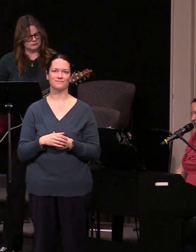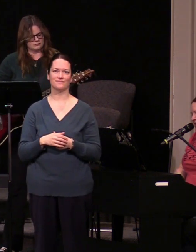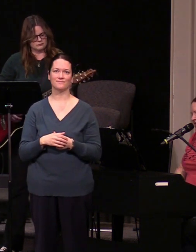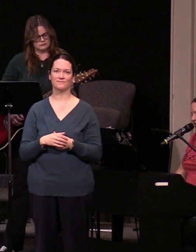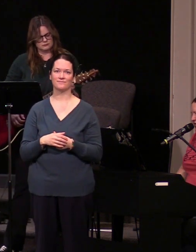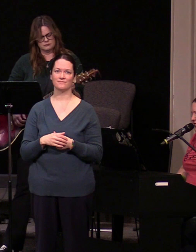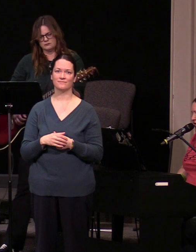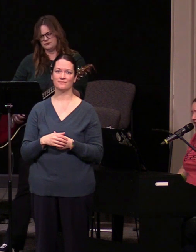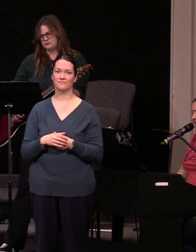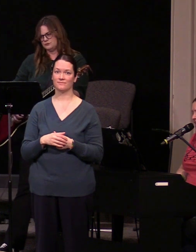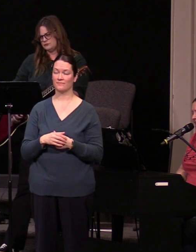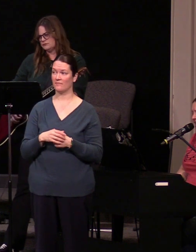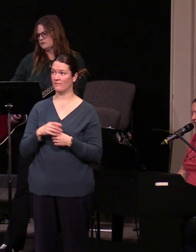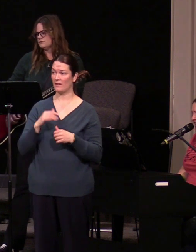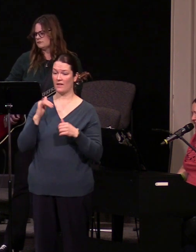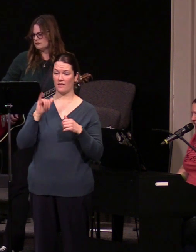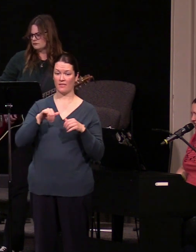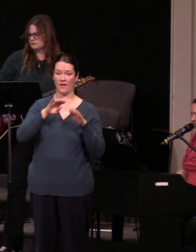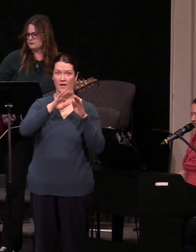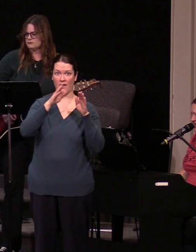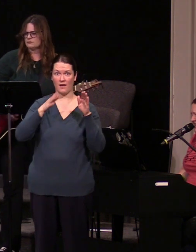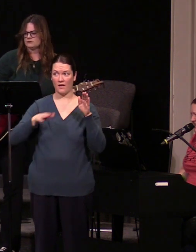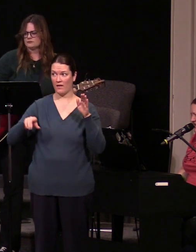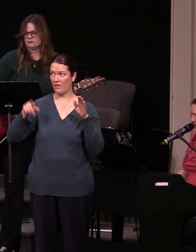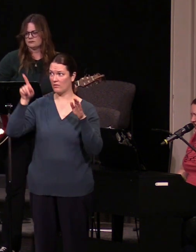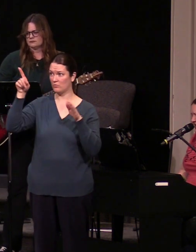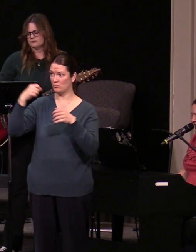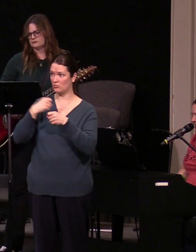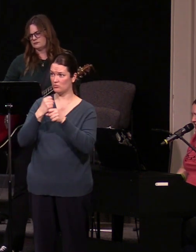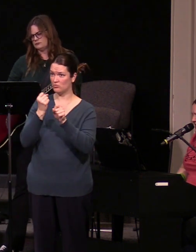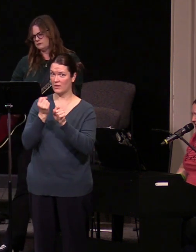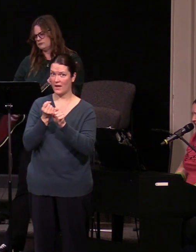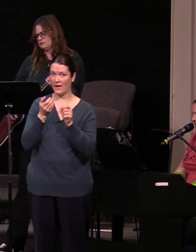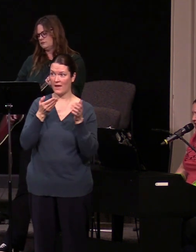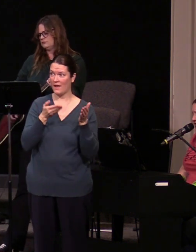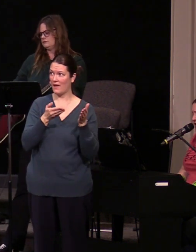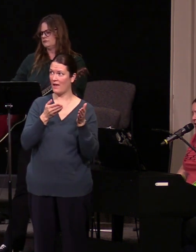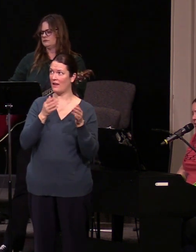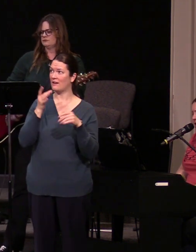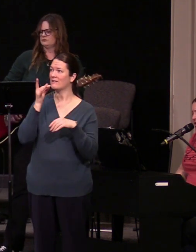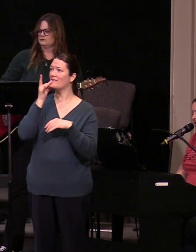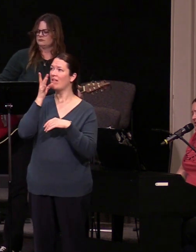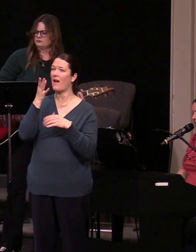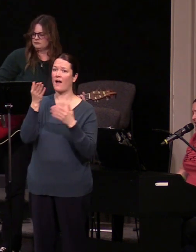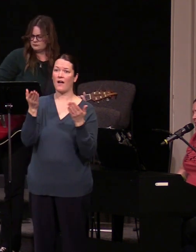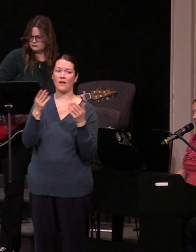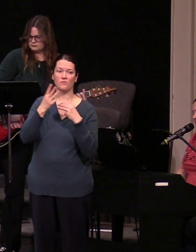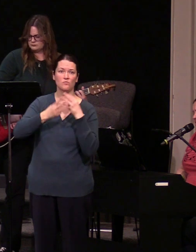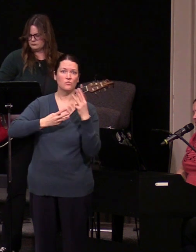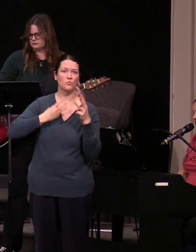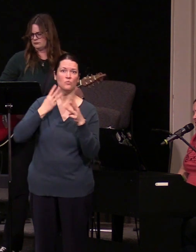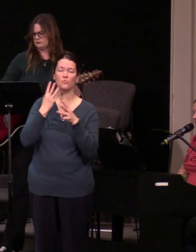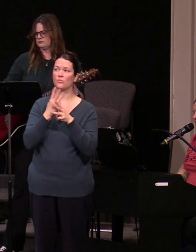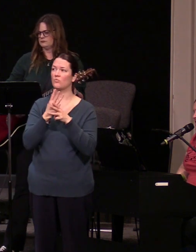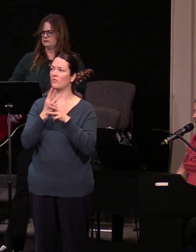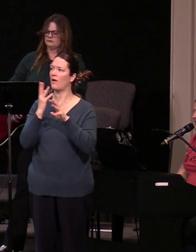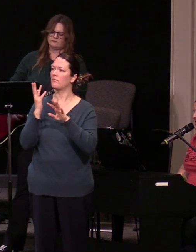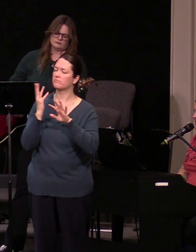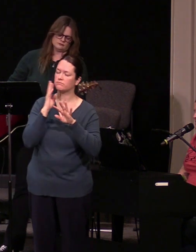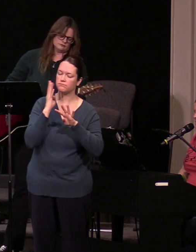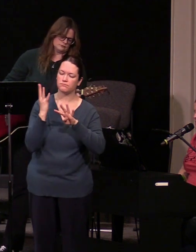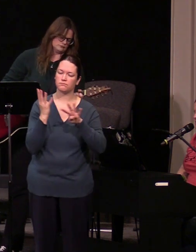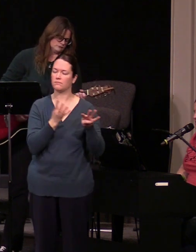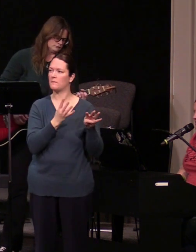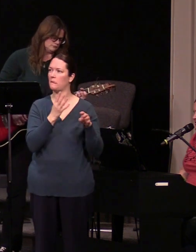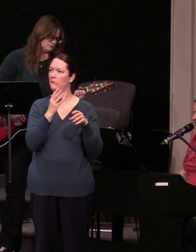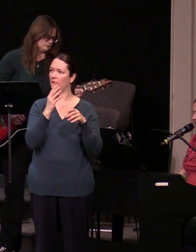On a hill you created the light of the world, abandoned in